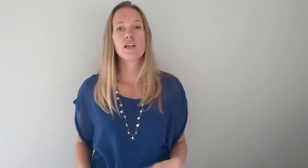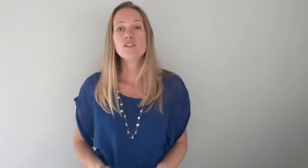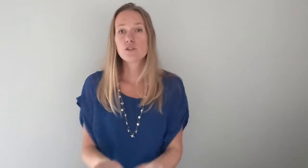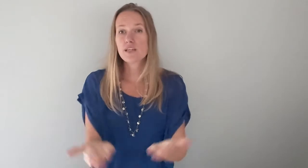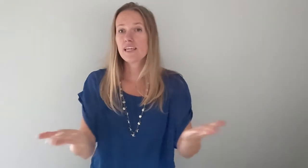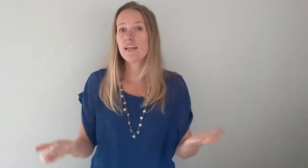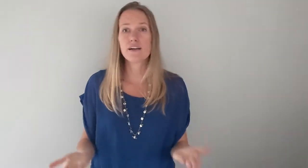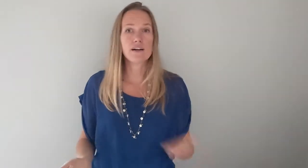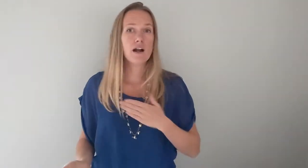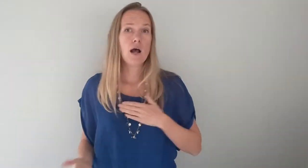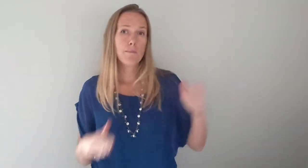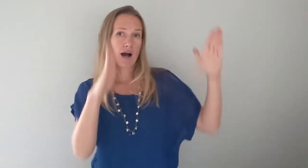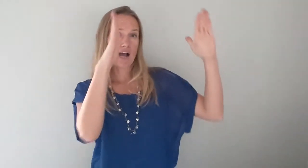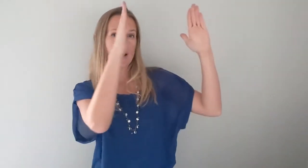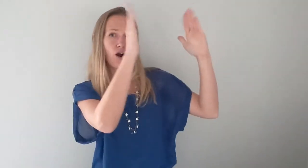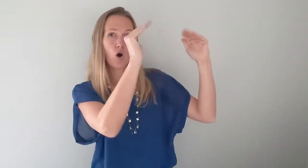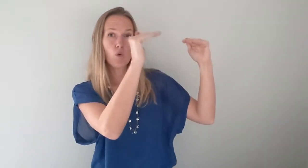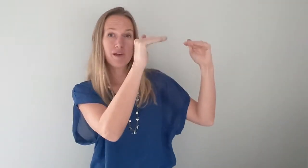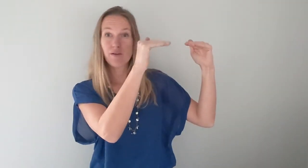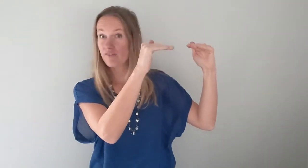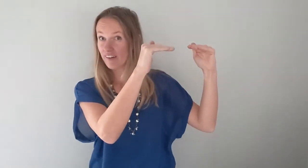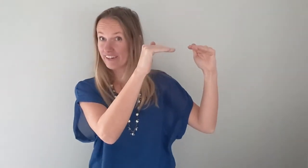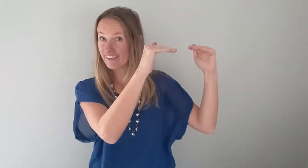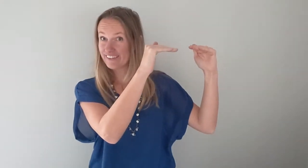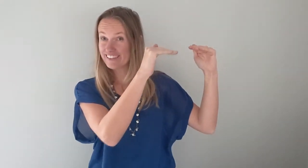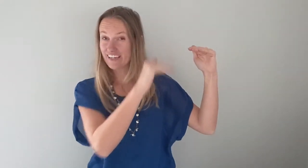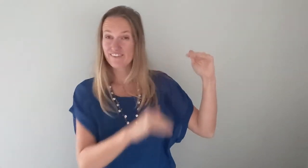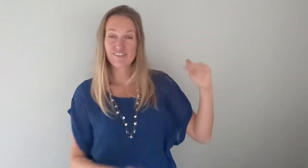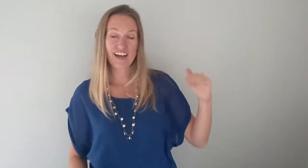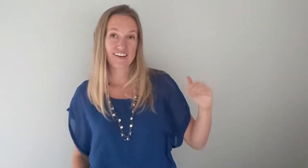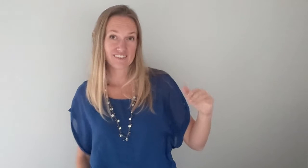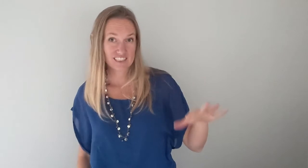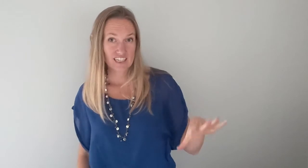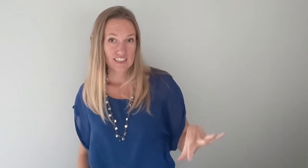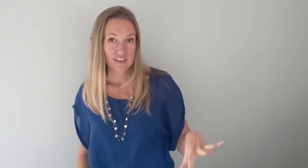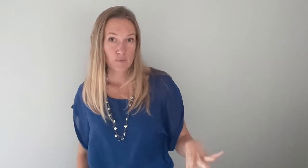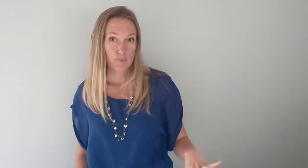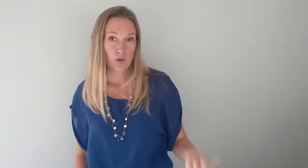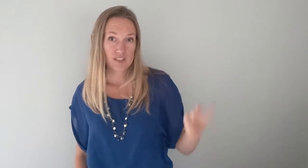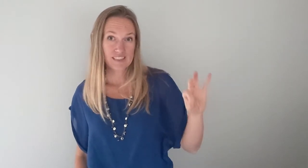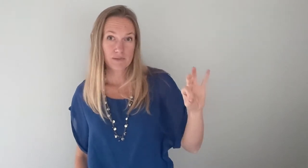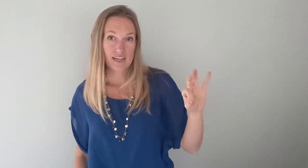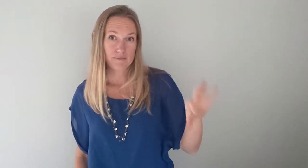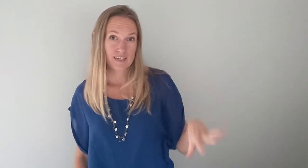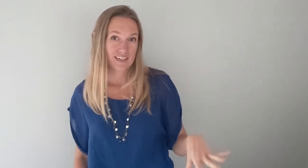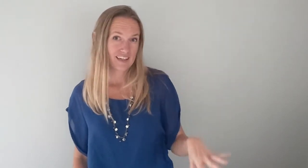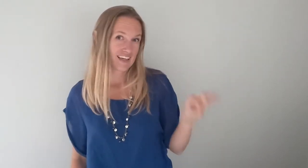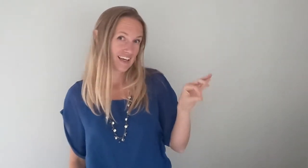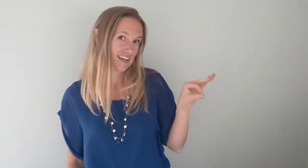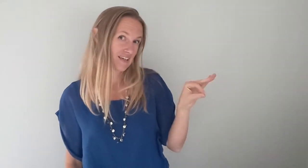So here, my hope, and we've already learned the sign for found. You're pulling something up and ending up